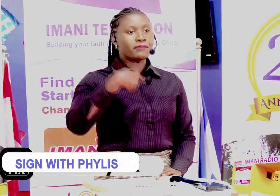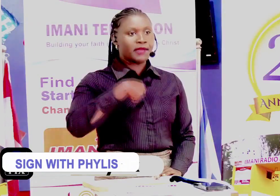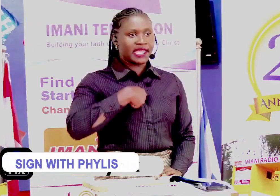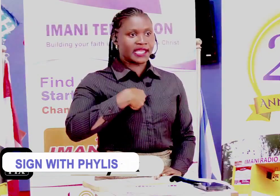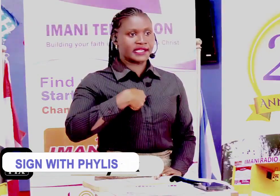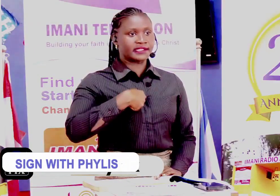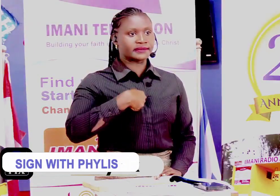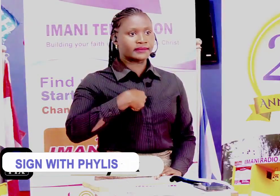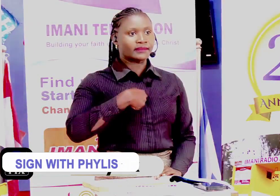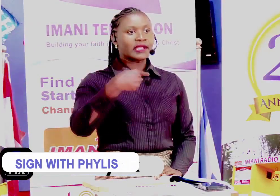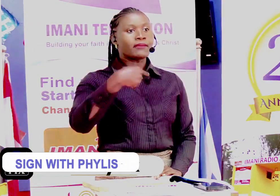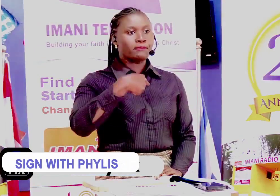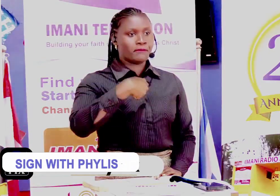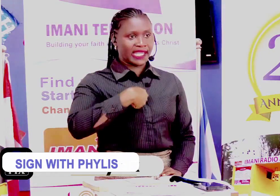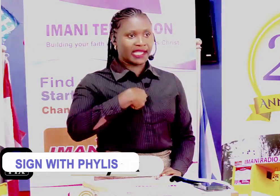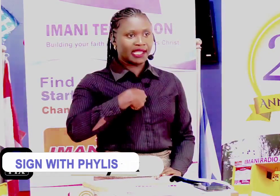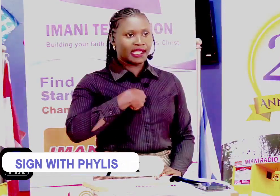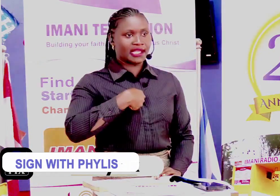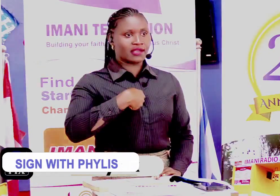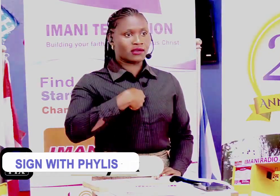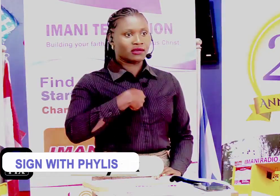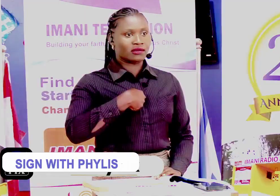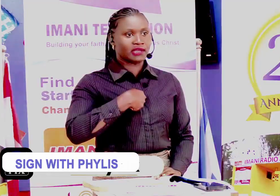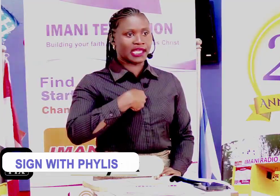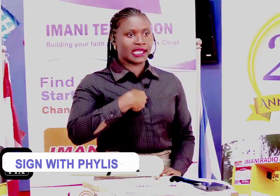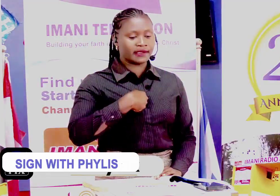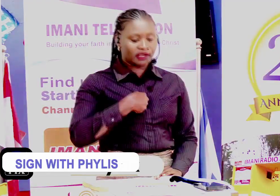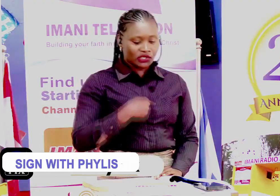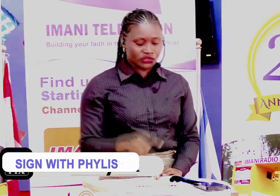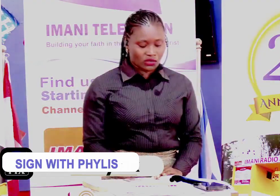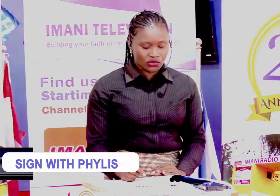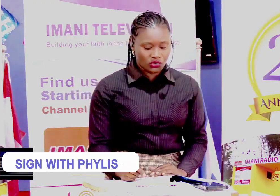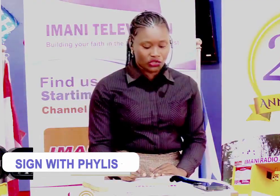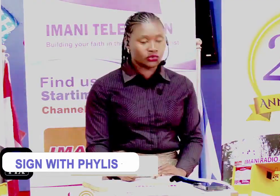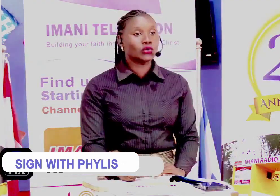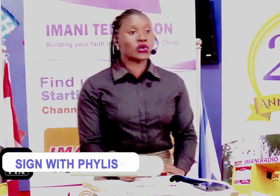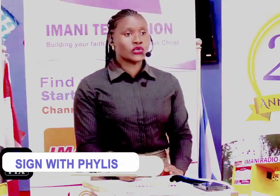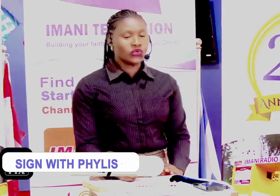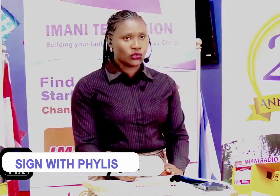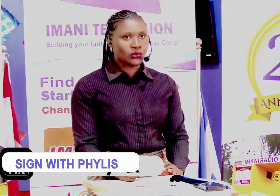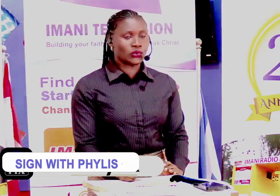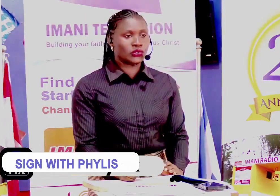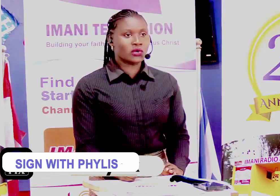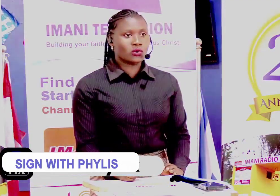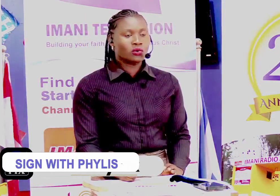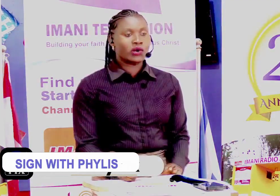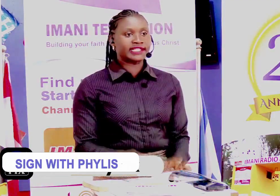Me. Me. Okay. So we go to you. One just